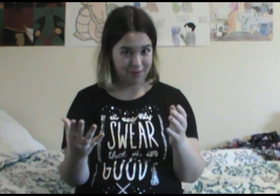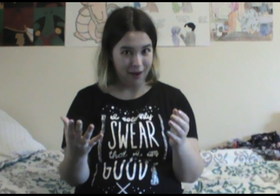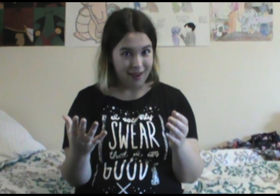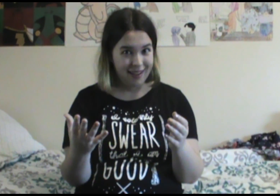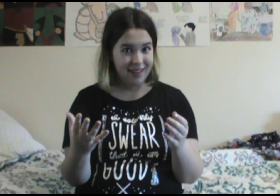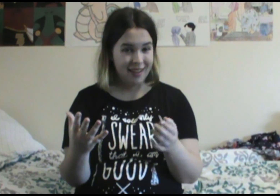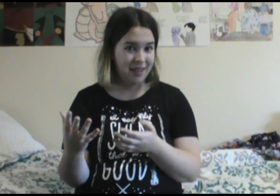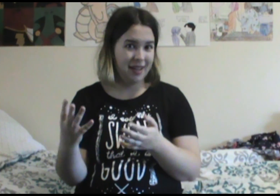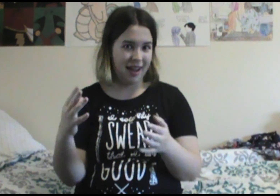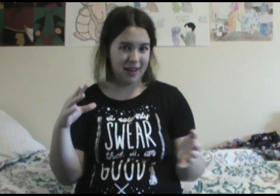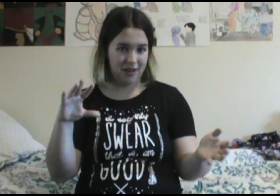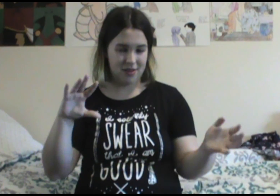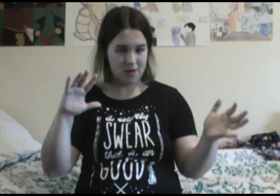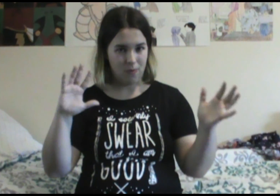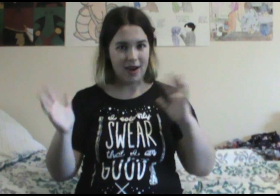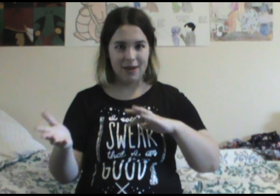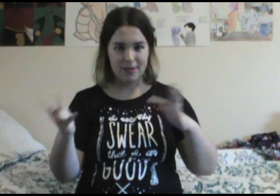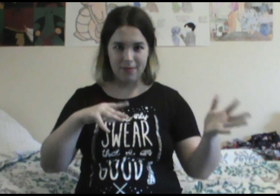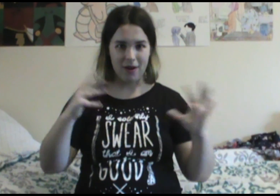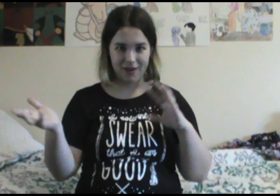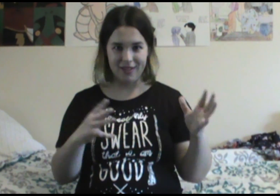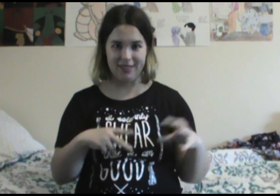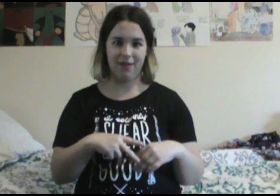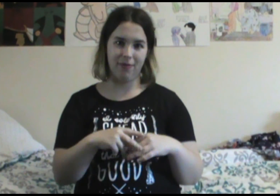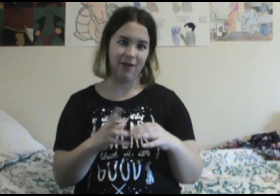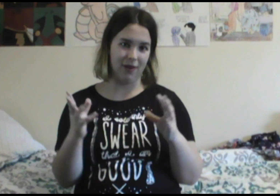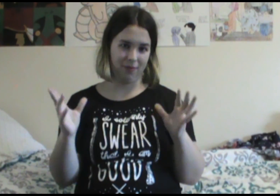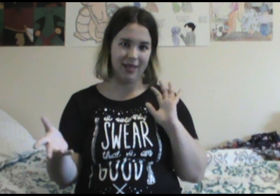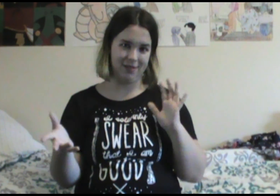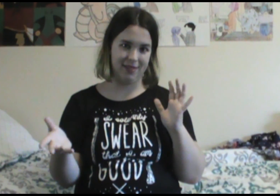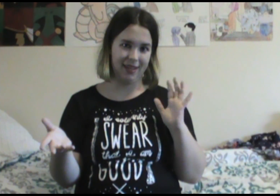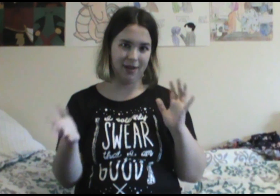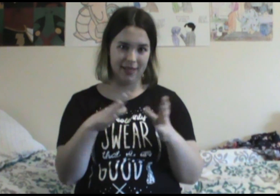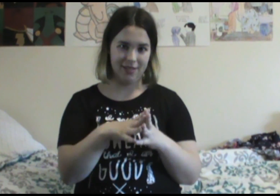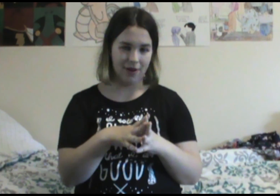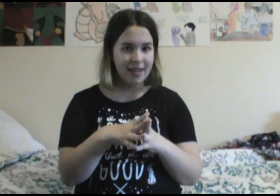wrong, and why he wasn't wrong and all that stuff I found really interesting and I really enjoyed it.